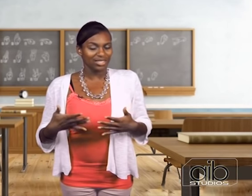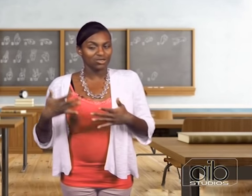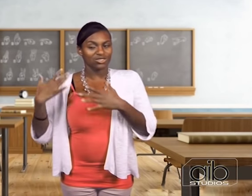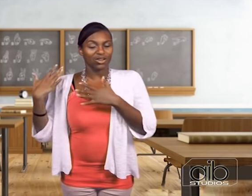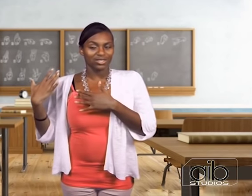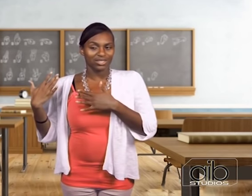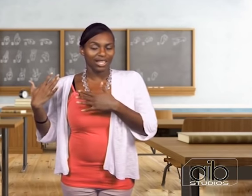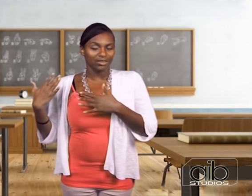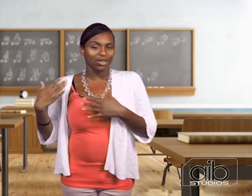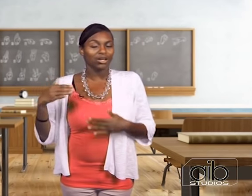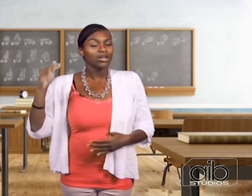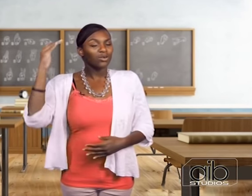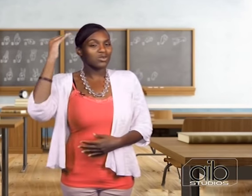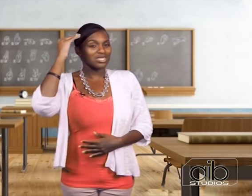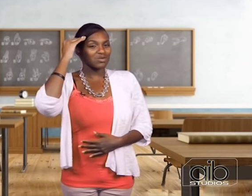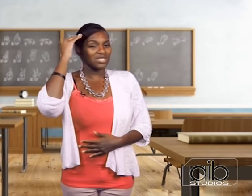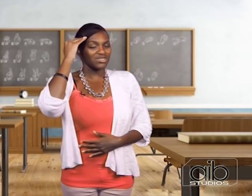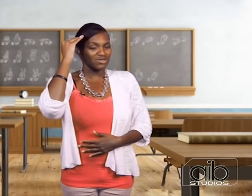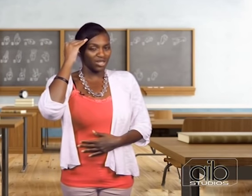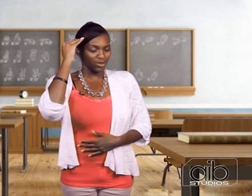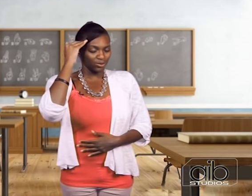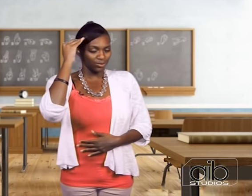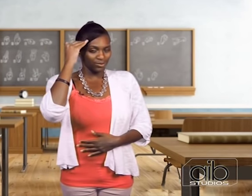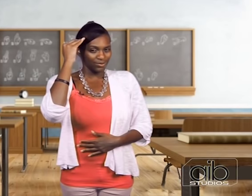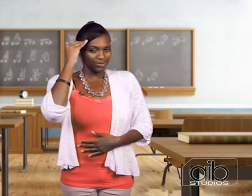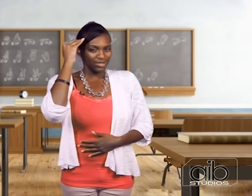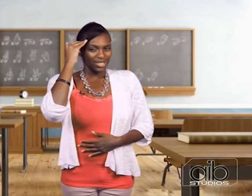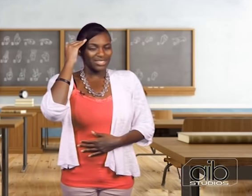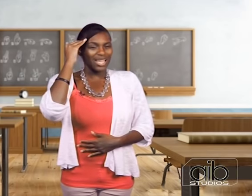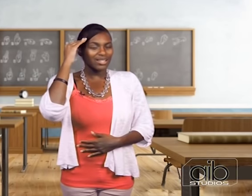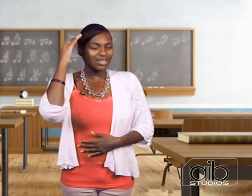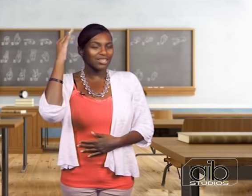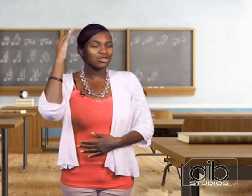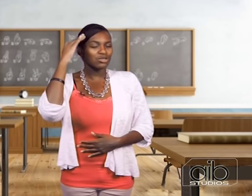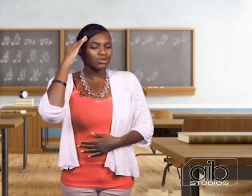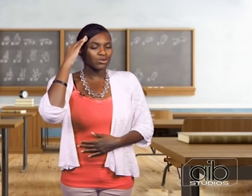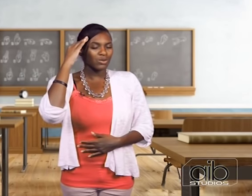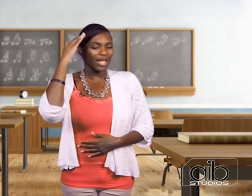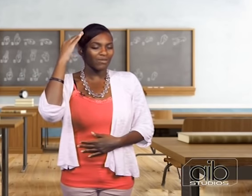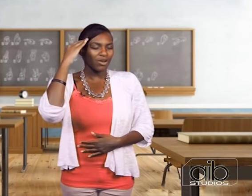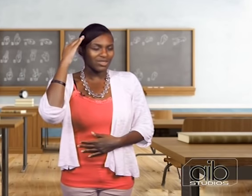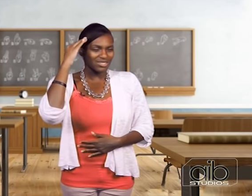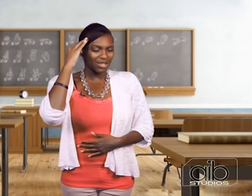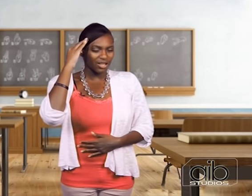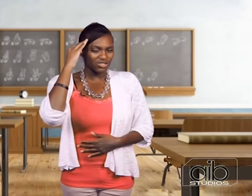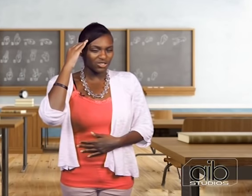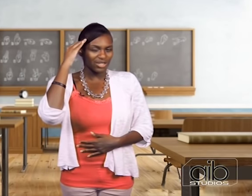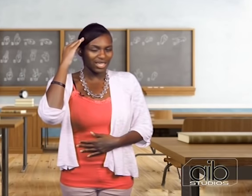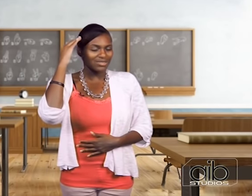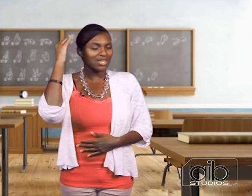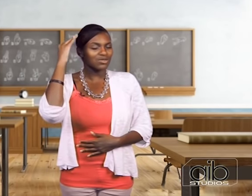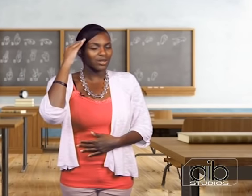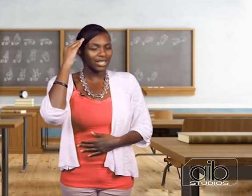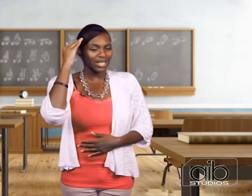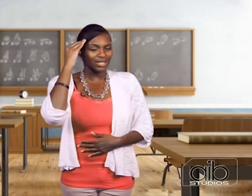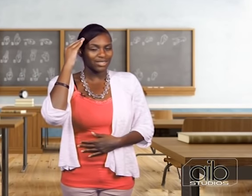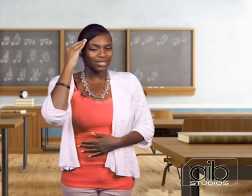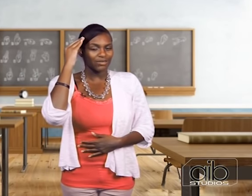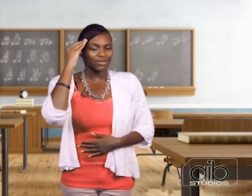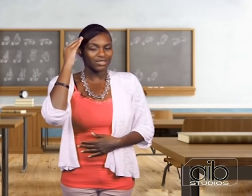that you saw in the dialogue was this means no. It's kind of like you have all this knowledge in your head, so that's what I kind of think of as